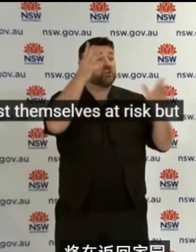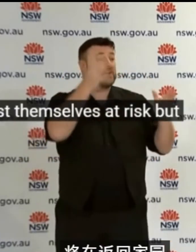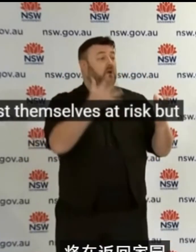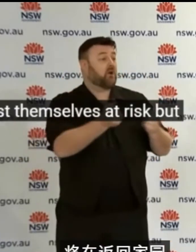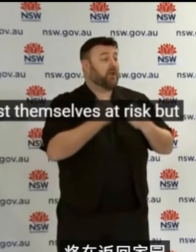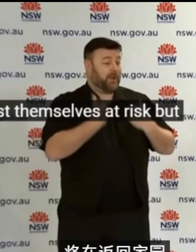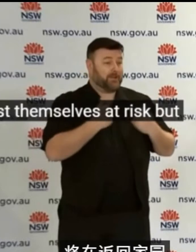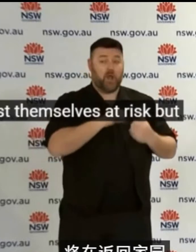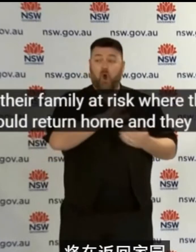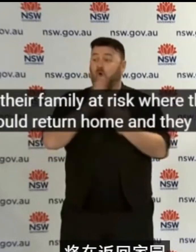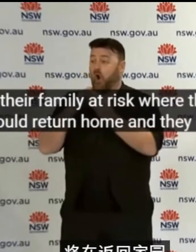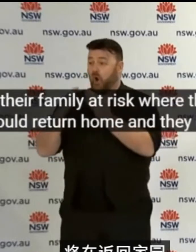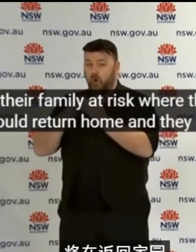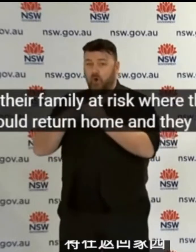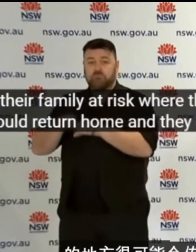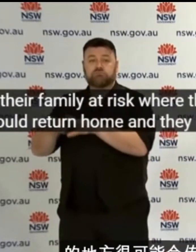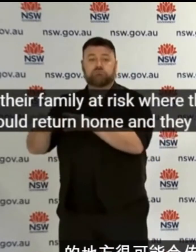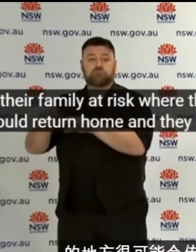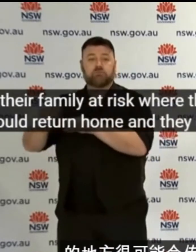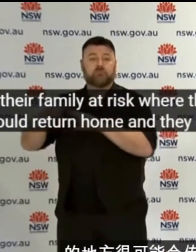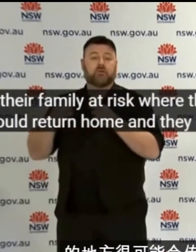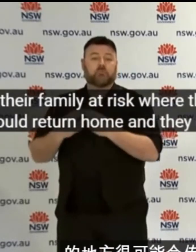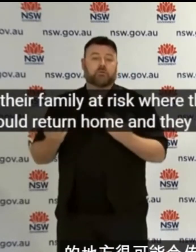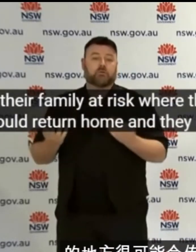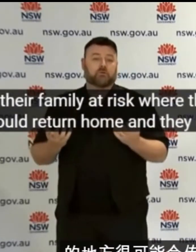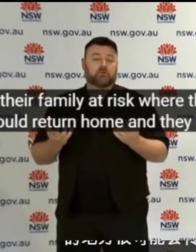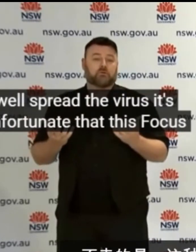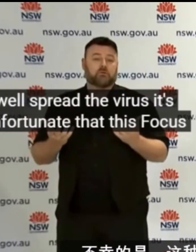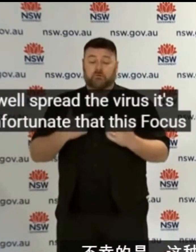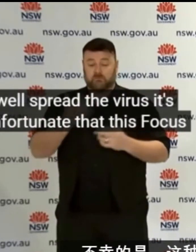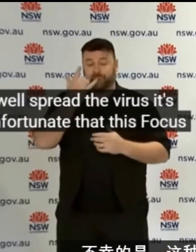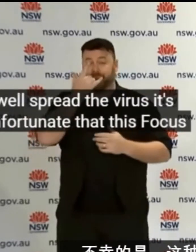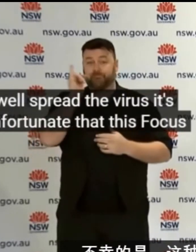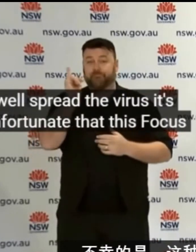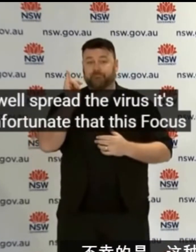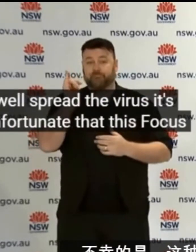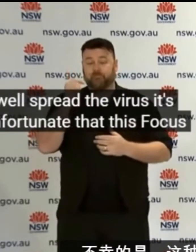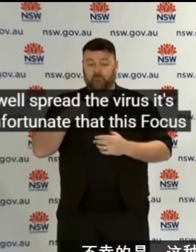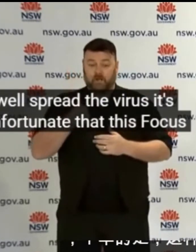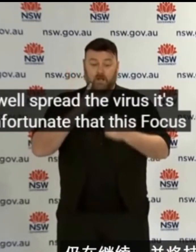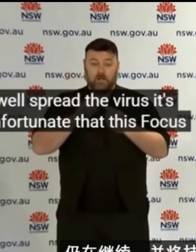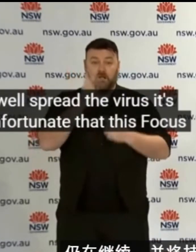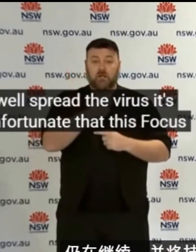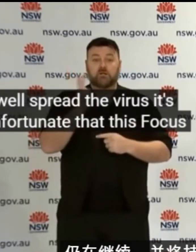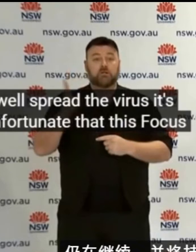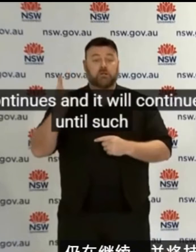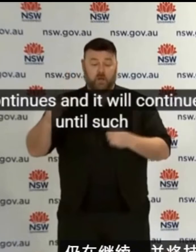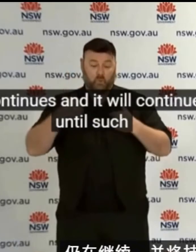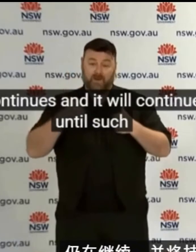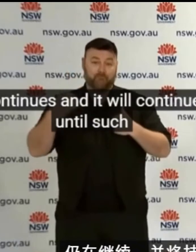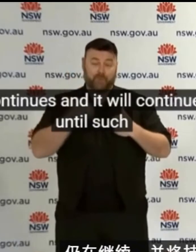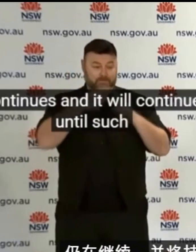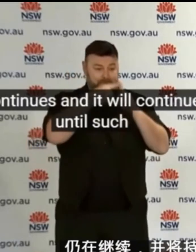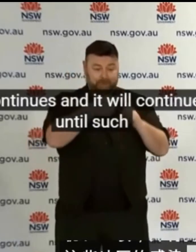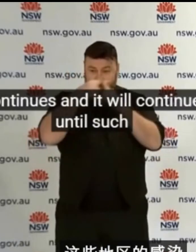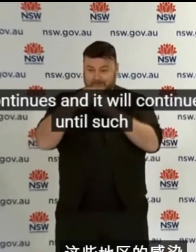they could well spread the virus. It's unfortunate that this focus continues, and it will continue until such times as the